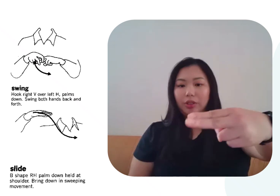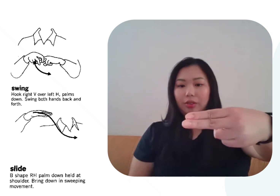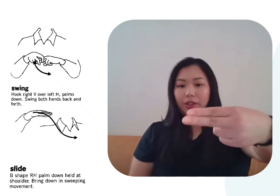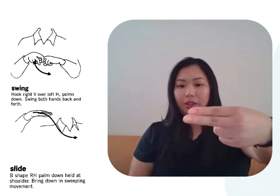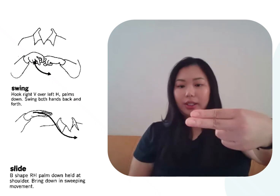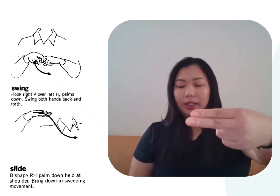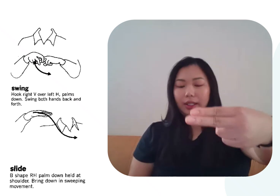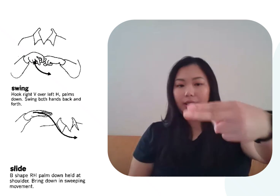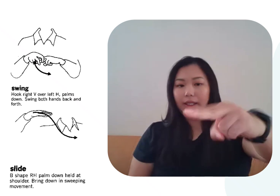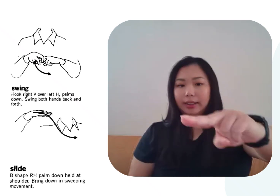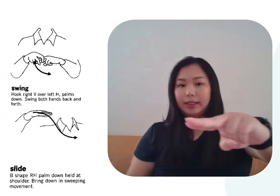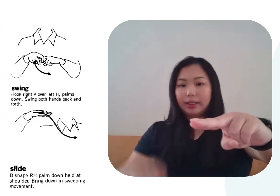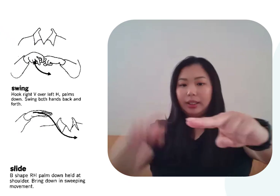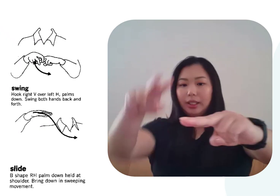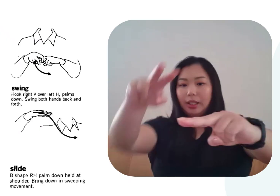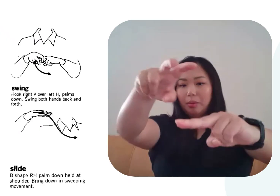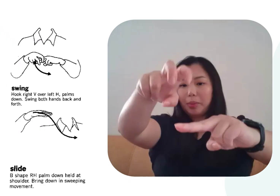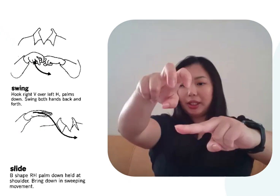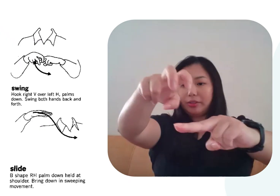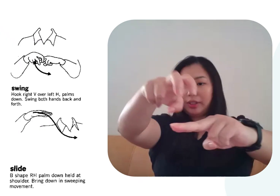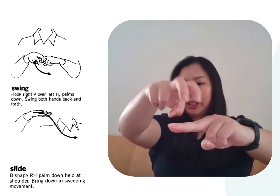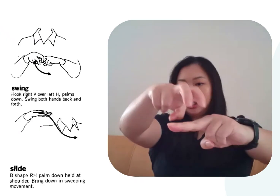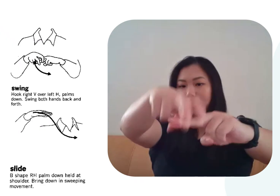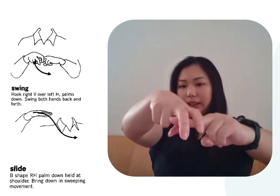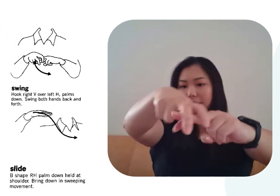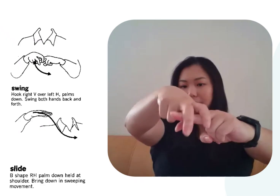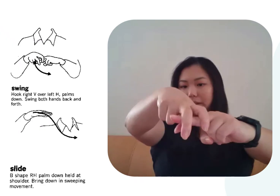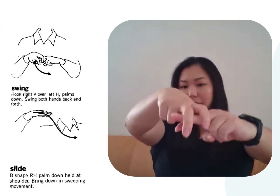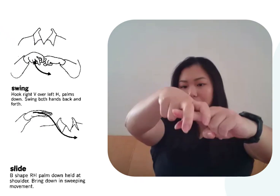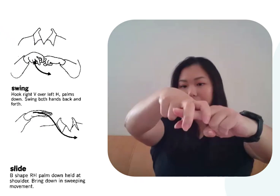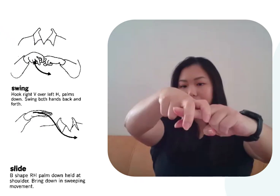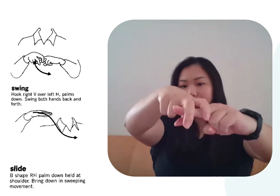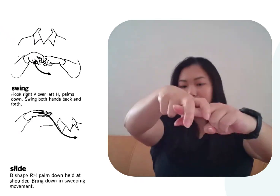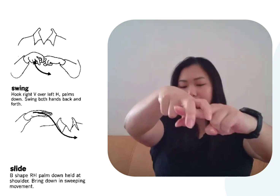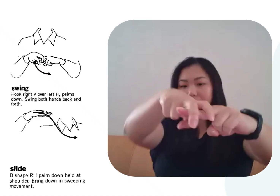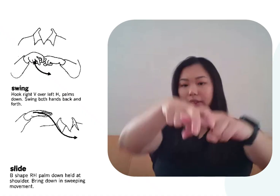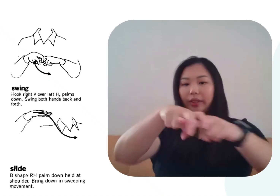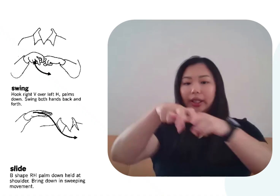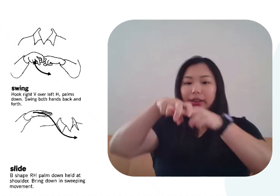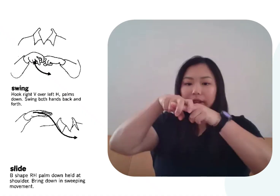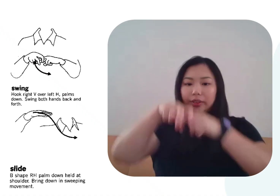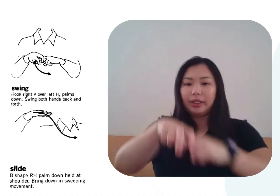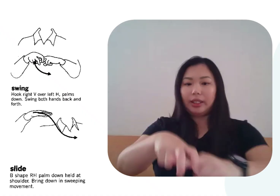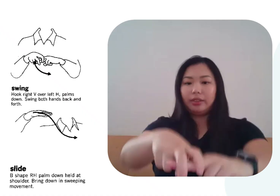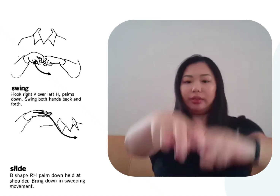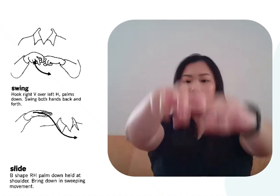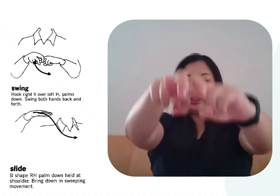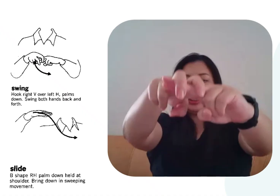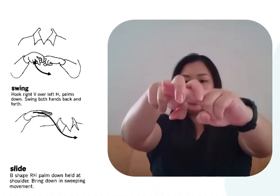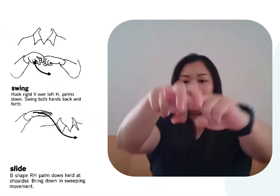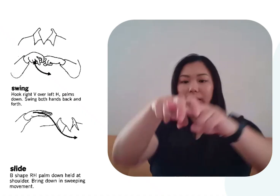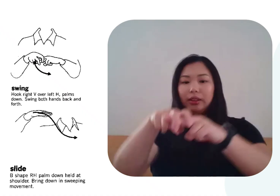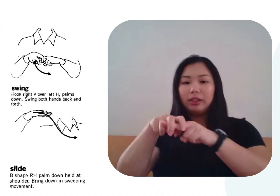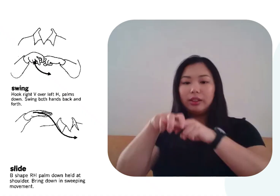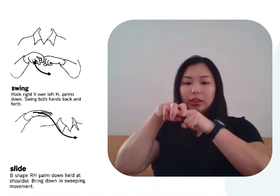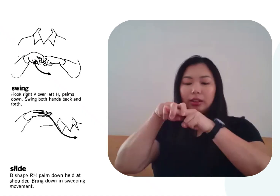You have two fingers like this, a bent V, so these are your legs sitting on the swing, and you swing